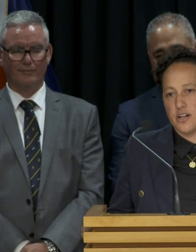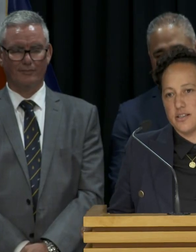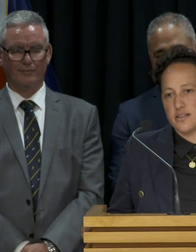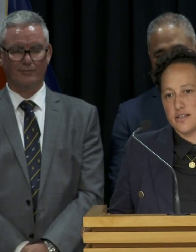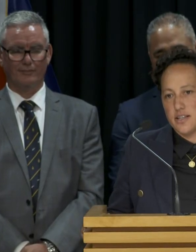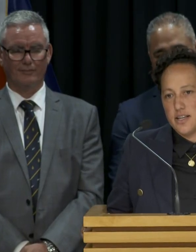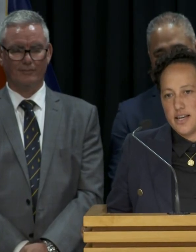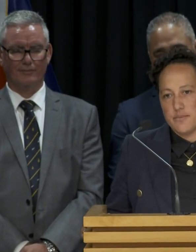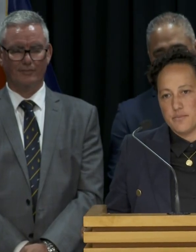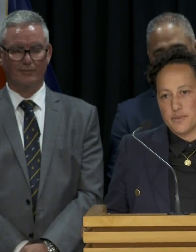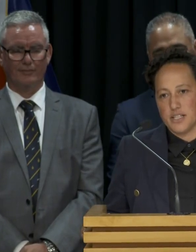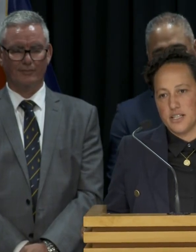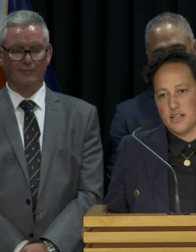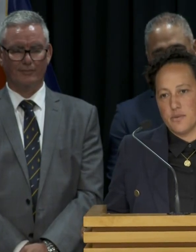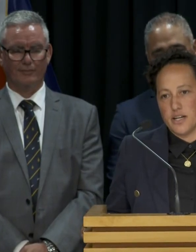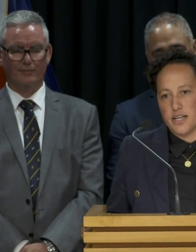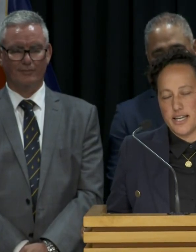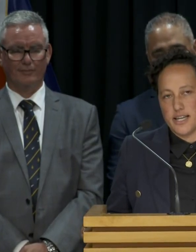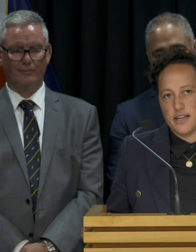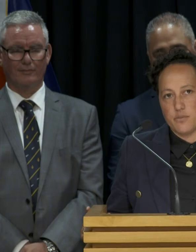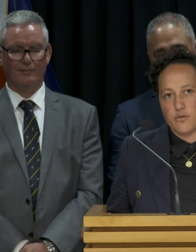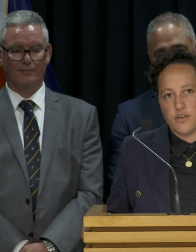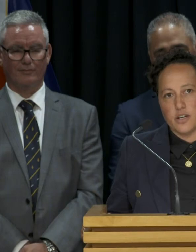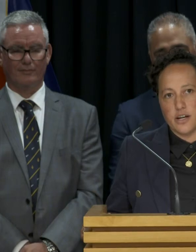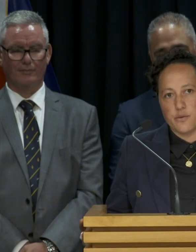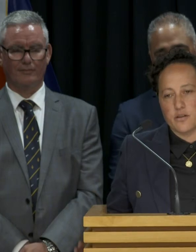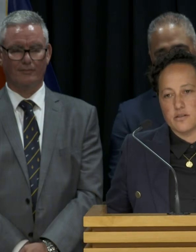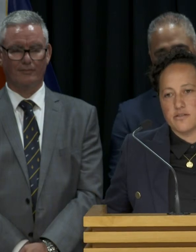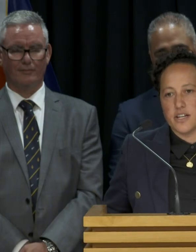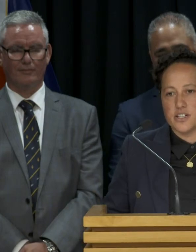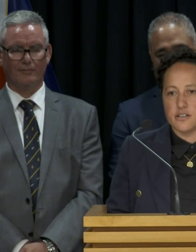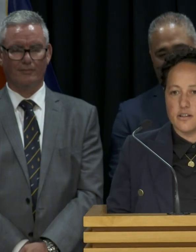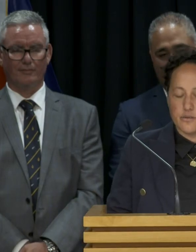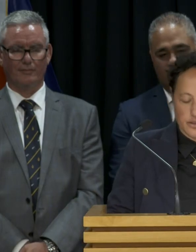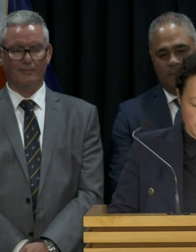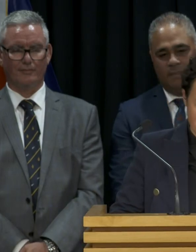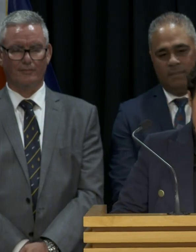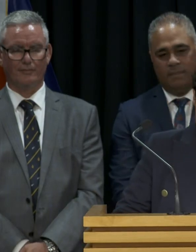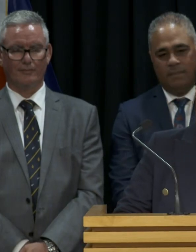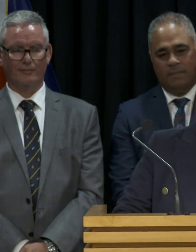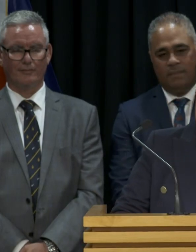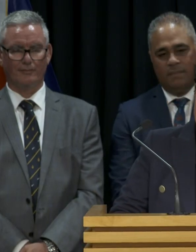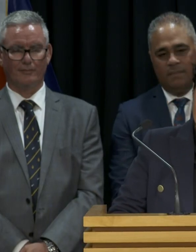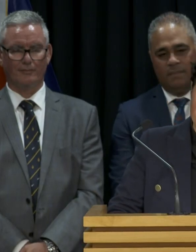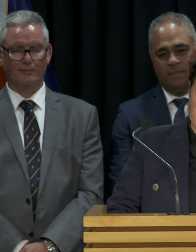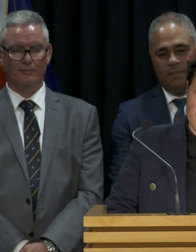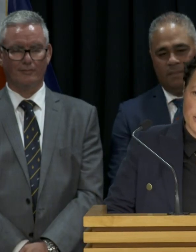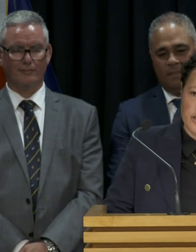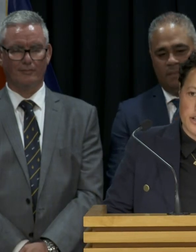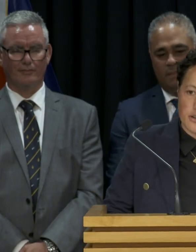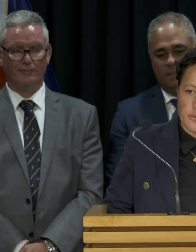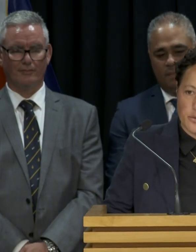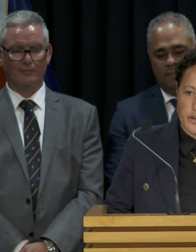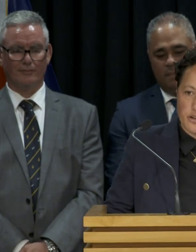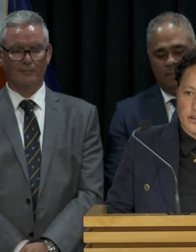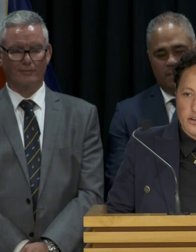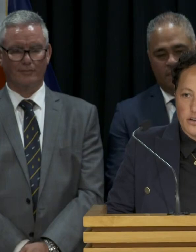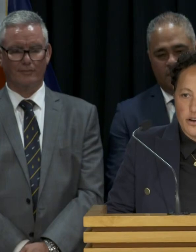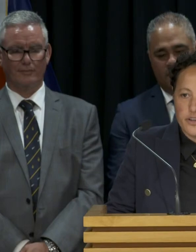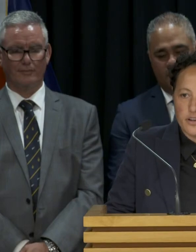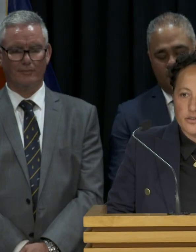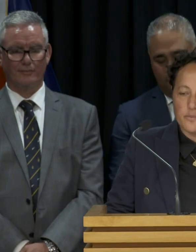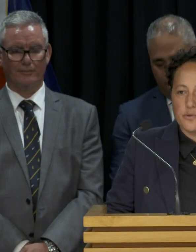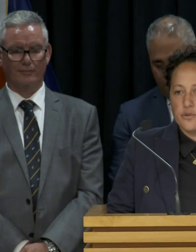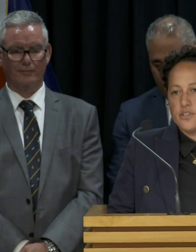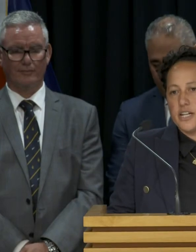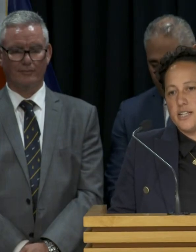shoulders of giants, particularly in my portfolio with conservation. I want to just take the opportunity to acknowledge the incredible work